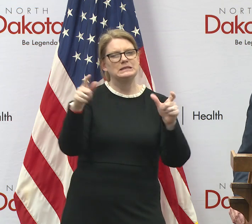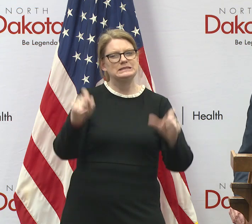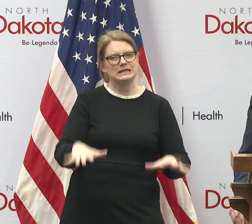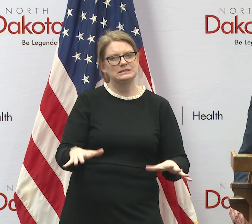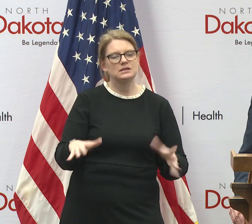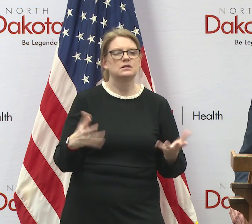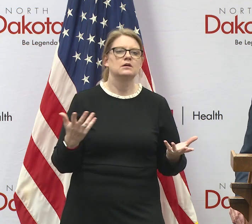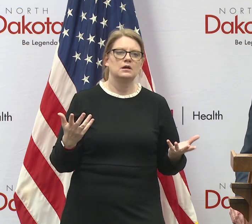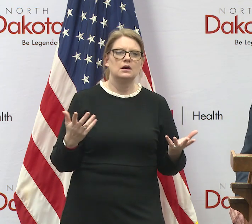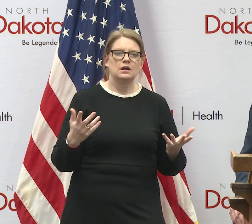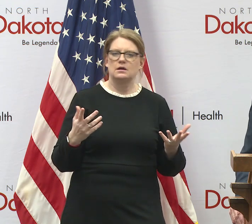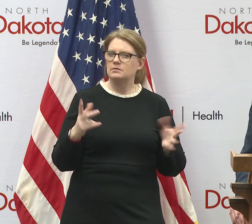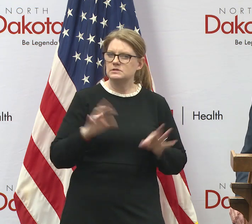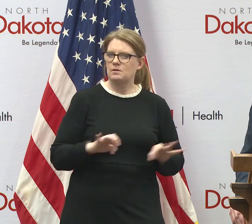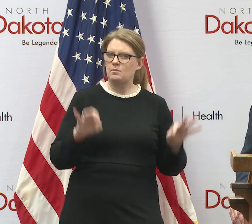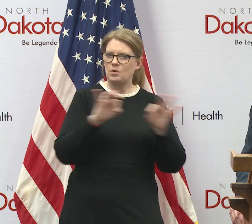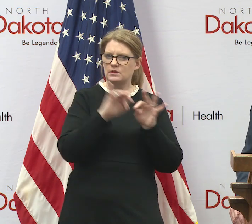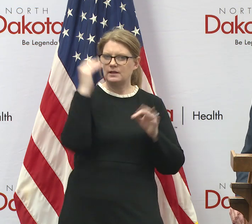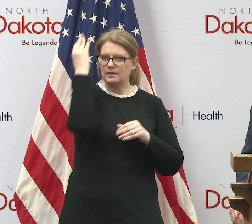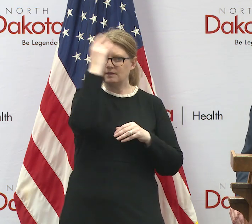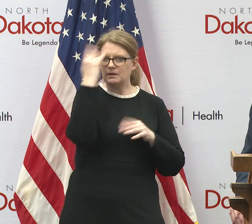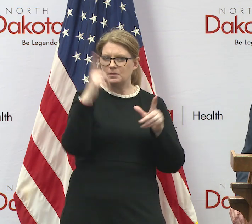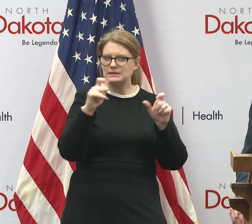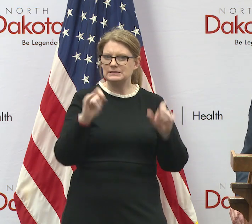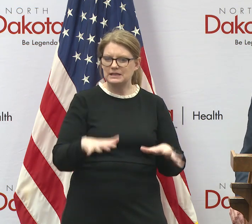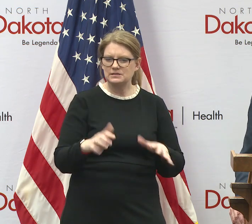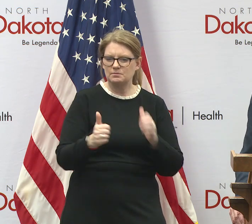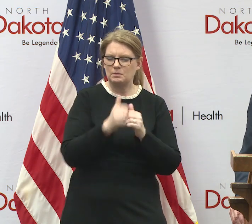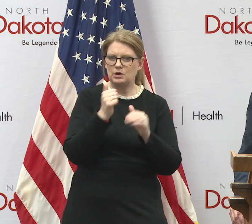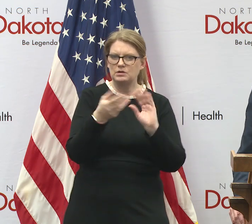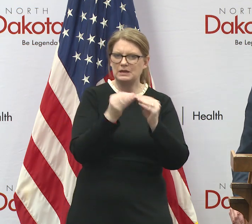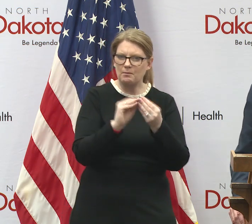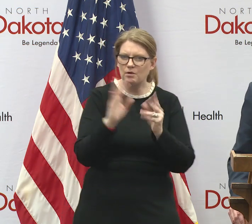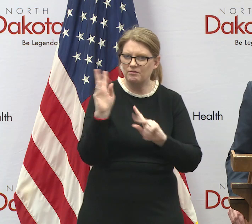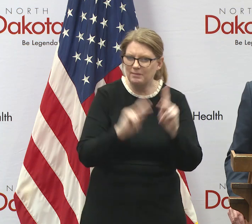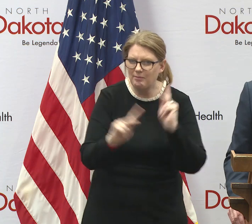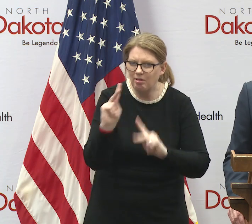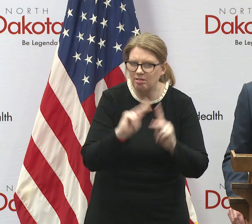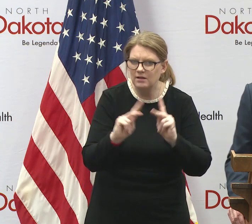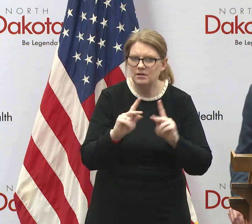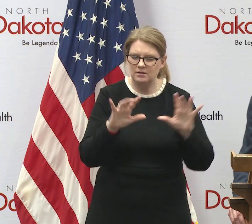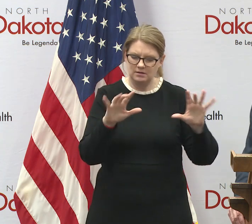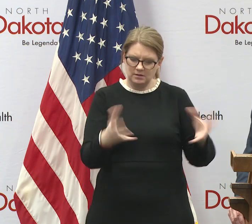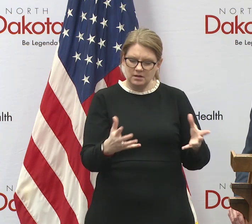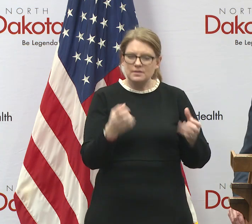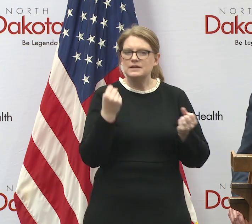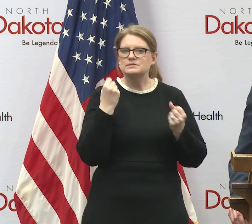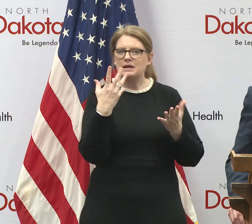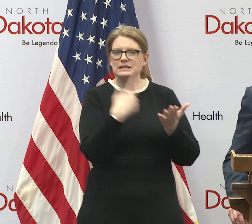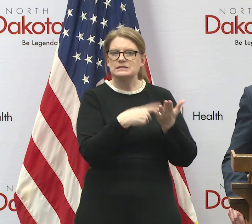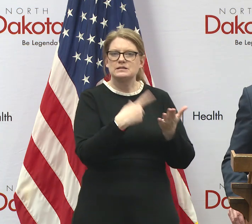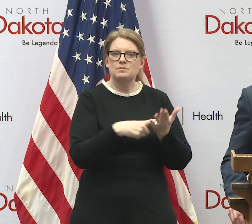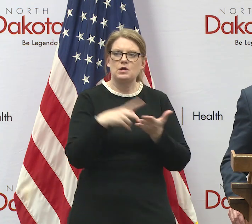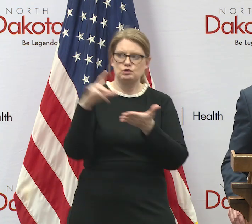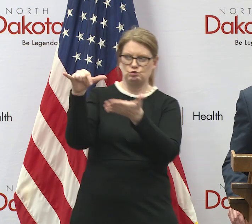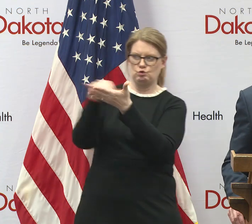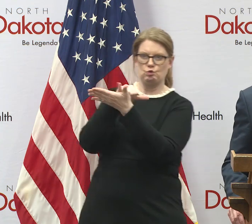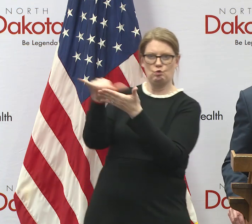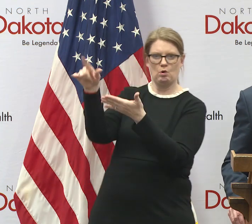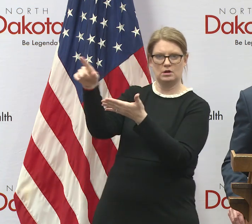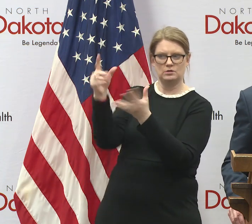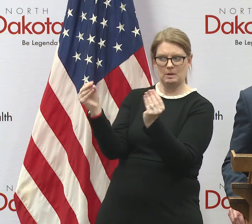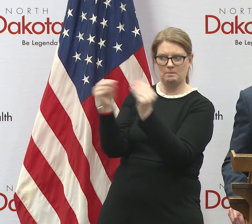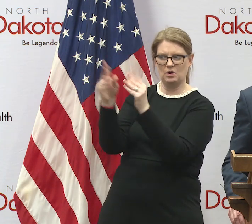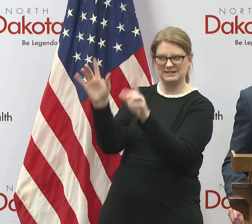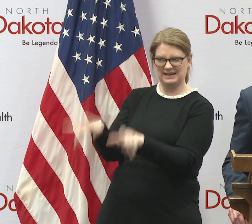think it's important to think about testing in terms of per capita or tests per number of people. There's a lot of talk about New York doing more